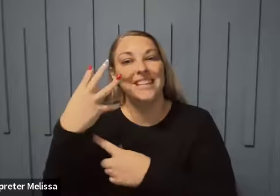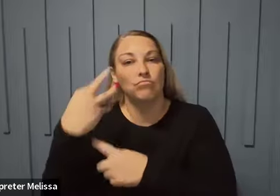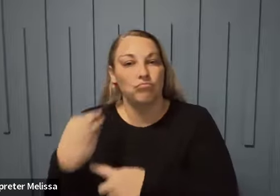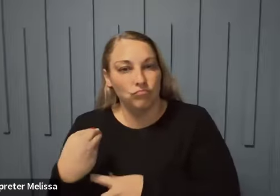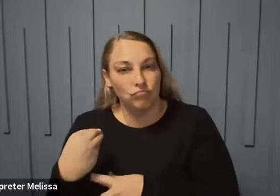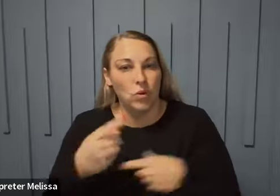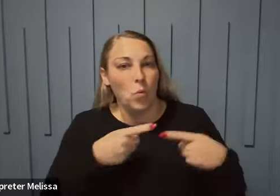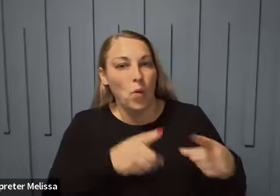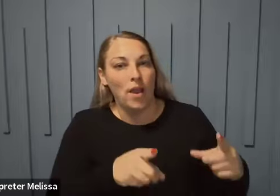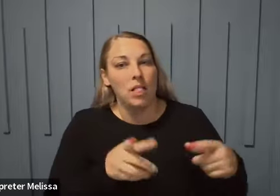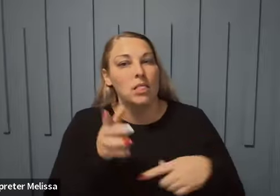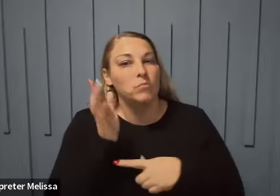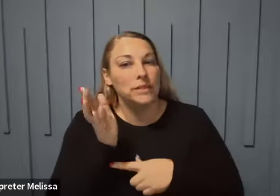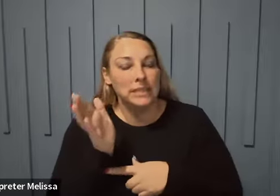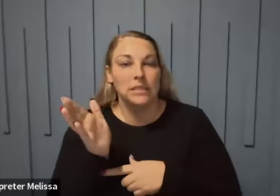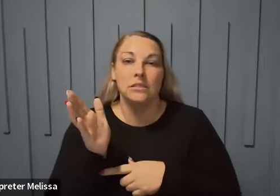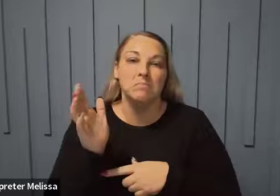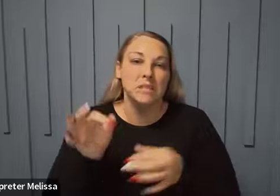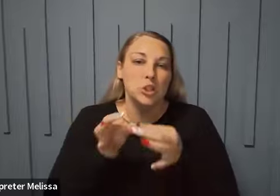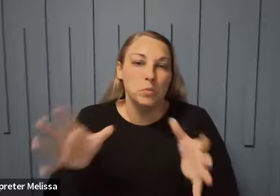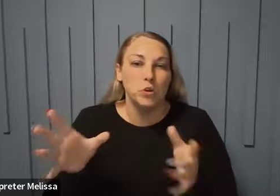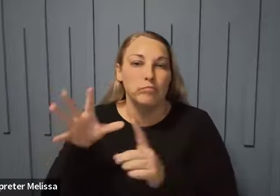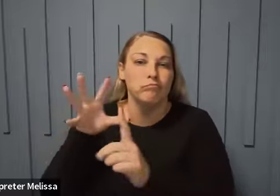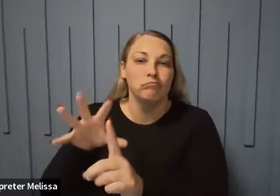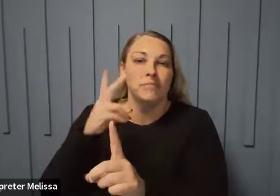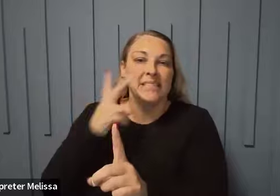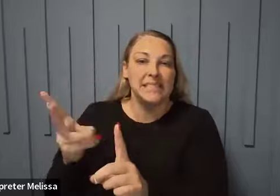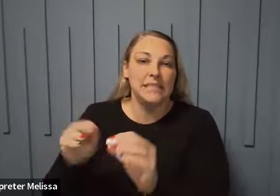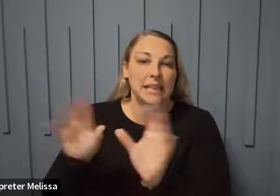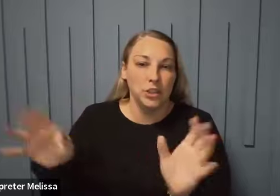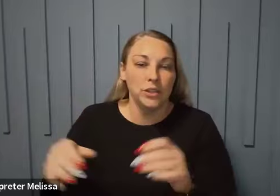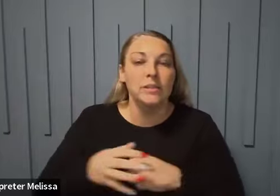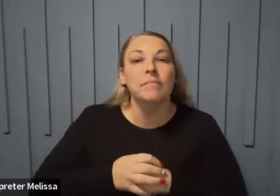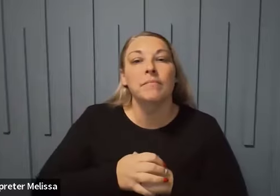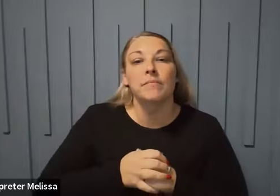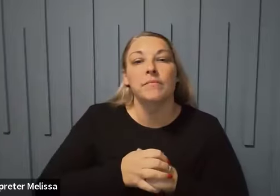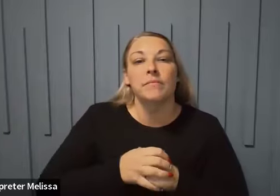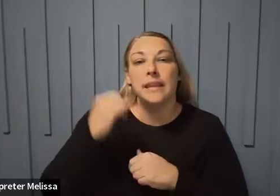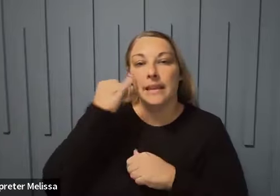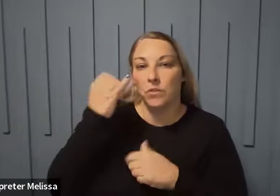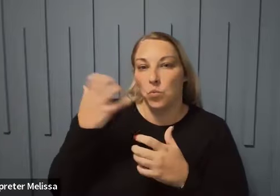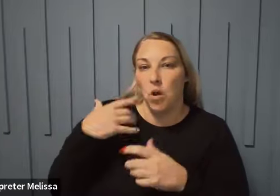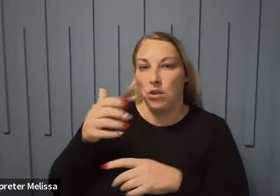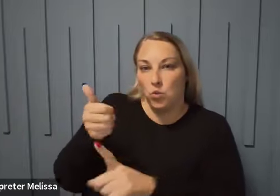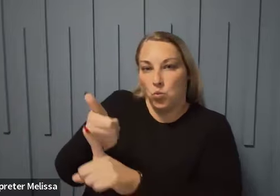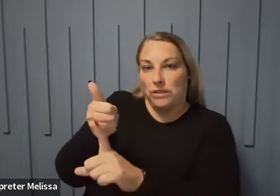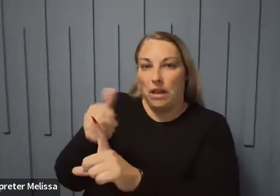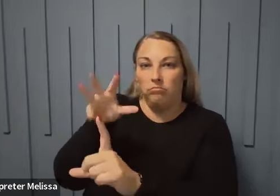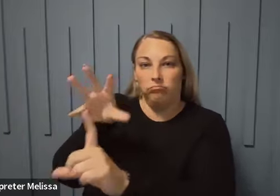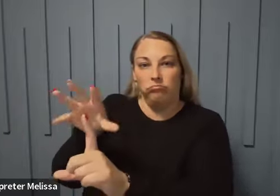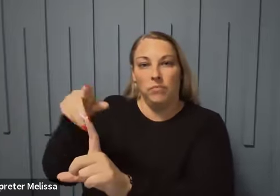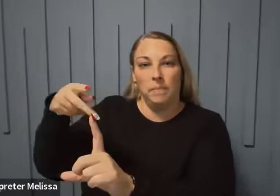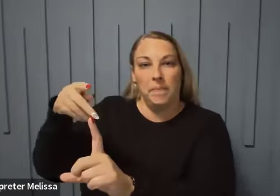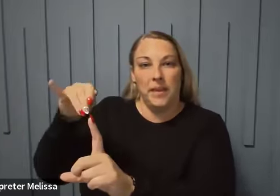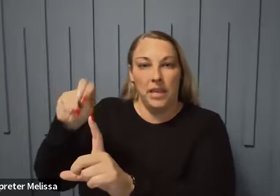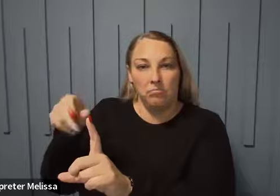so then the interpreter will be spotlighted for everybody. If you want to spotlight the interpreter as well, you